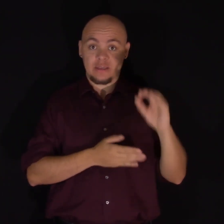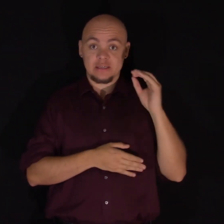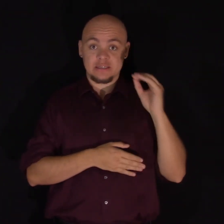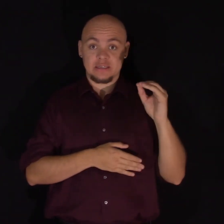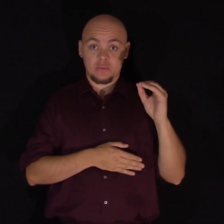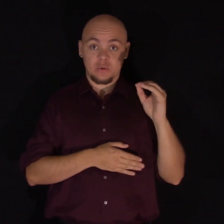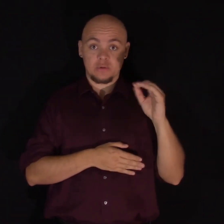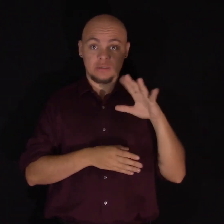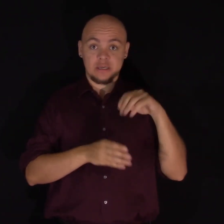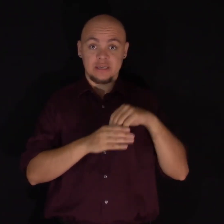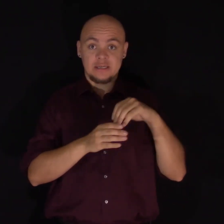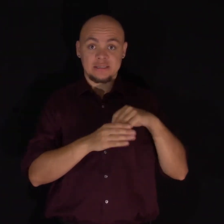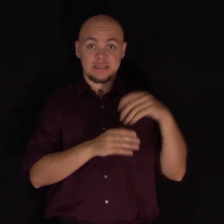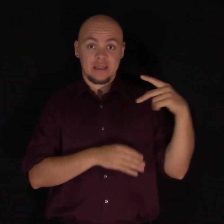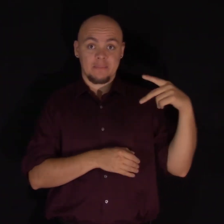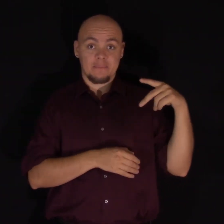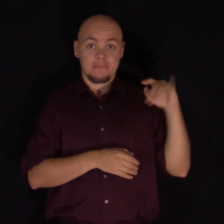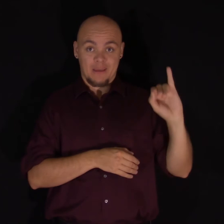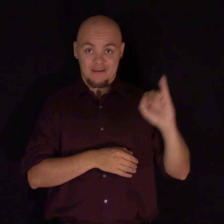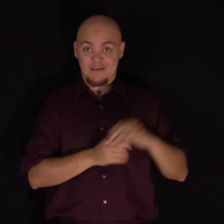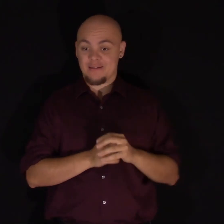digits of pi.